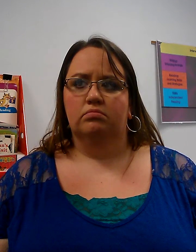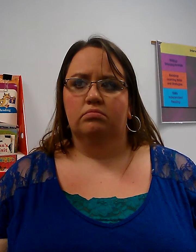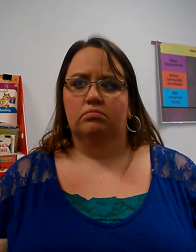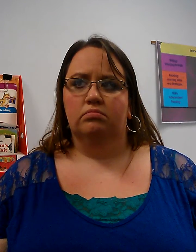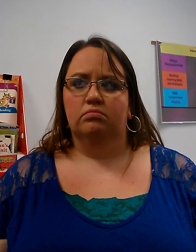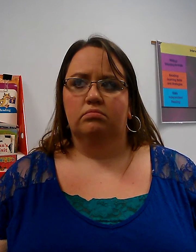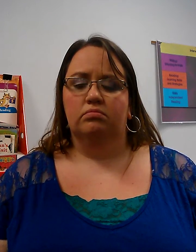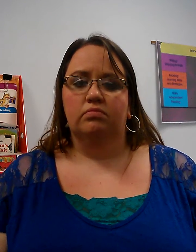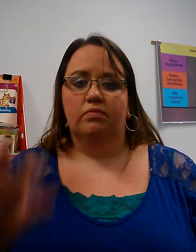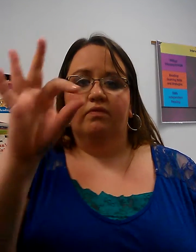cities.